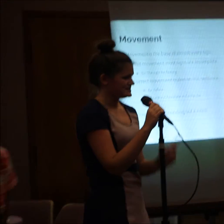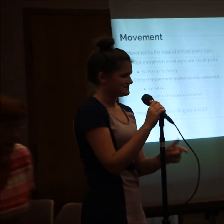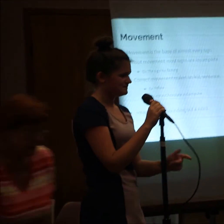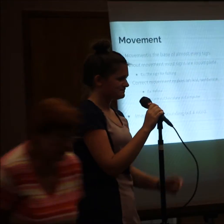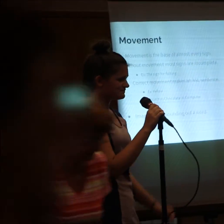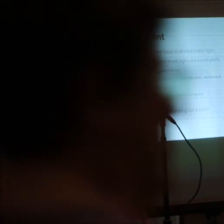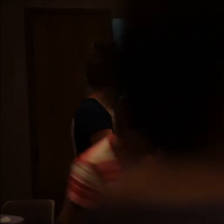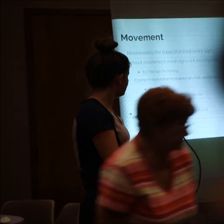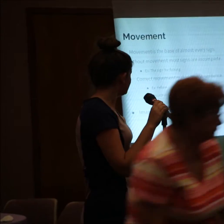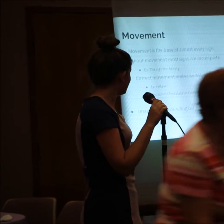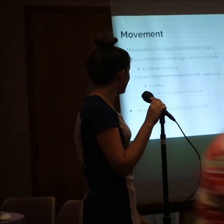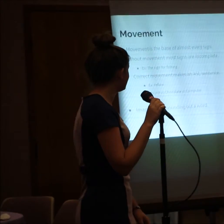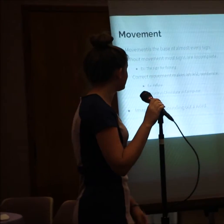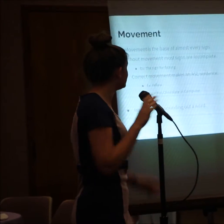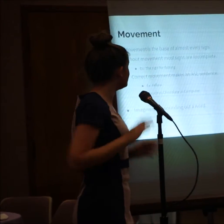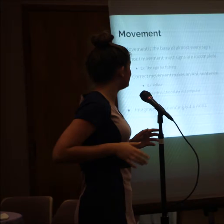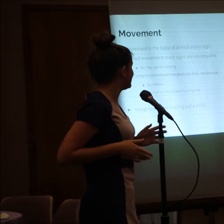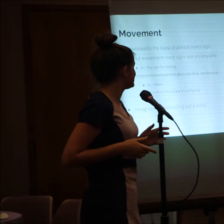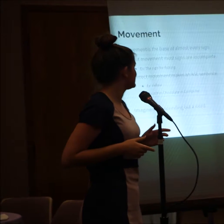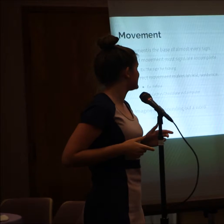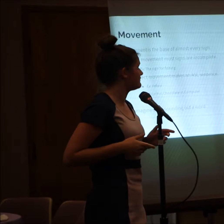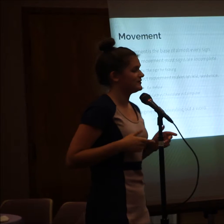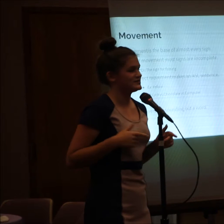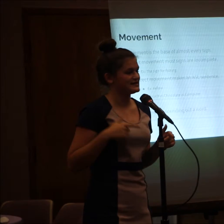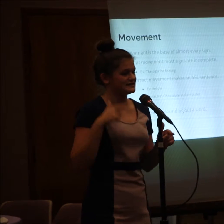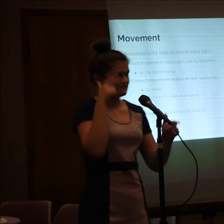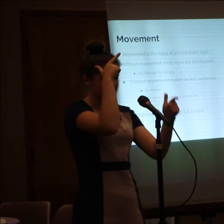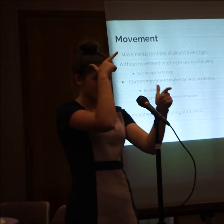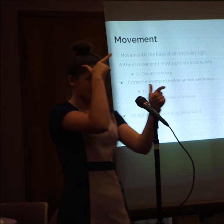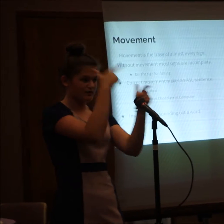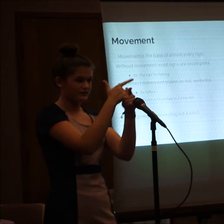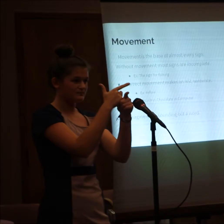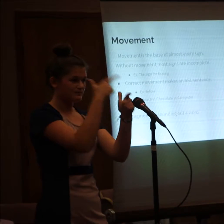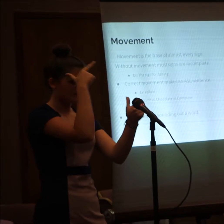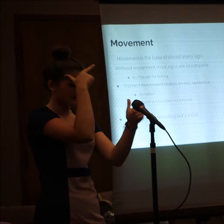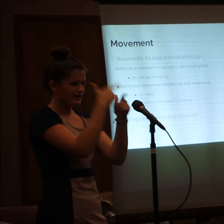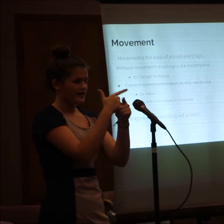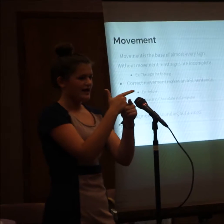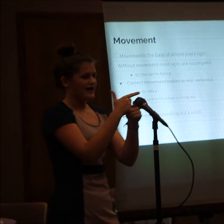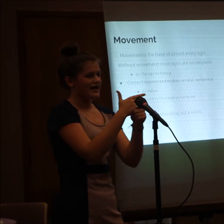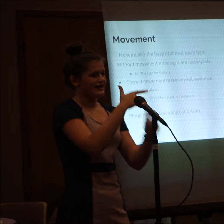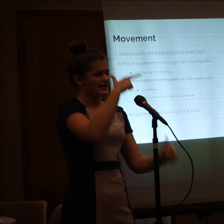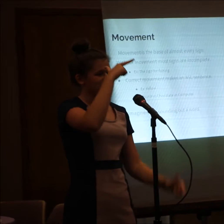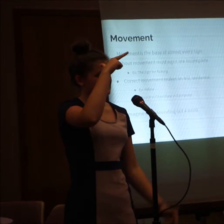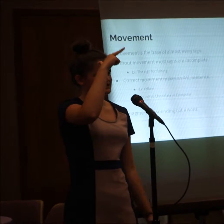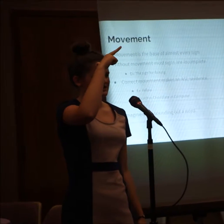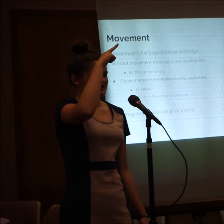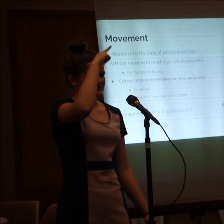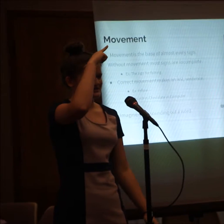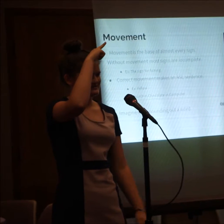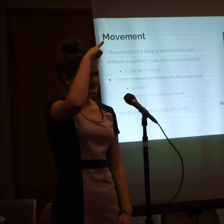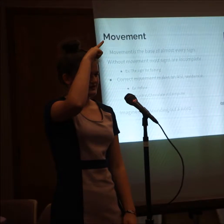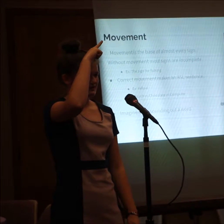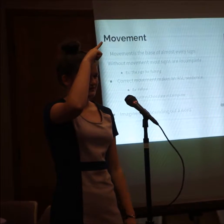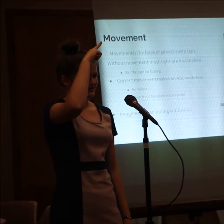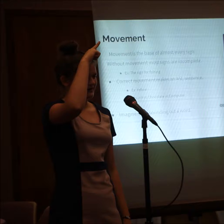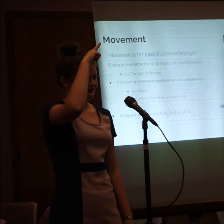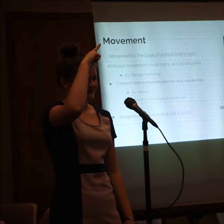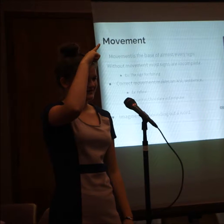sentence. And for movement, the sign for brother the second time is the sign for brother. And I changed it to just, a gun on